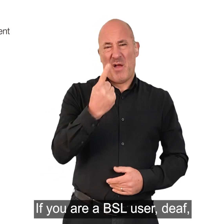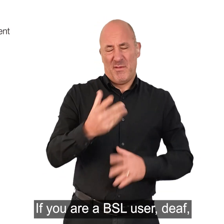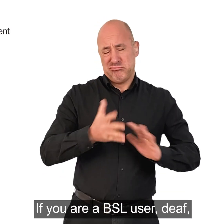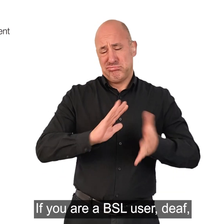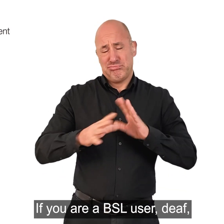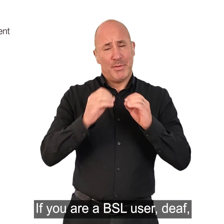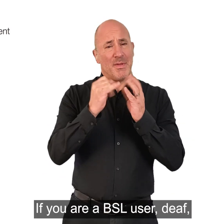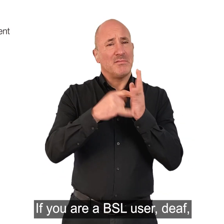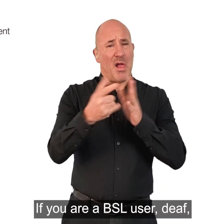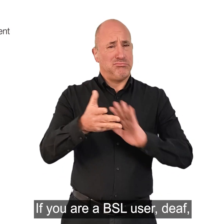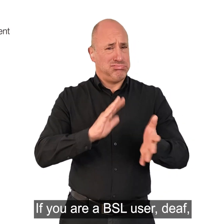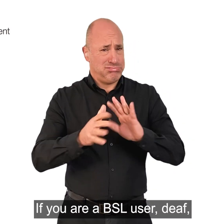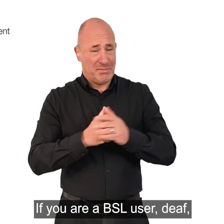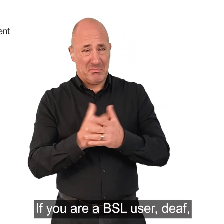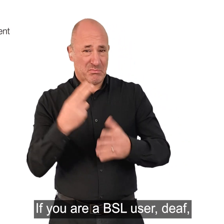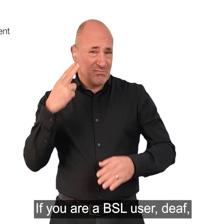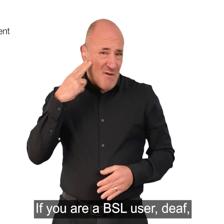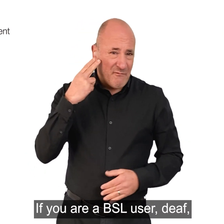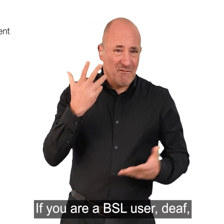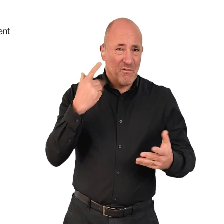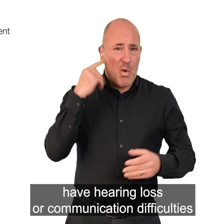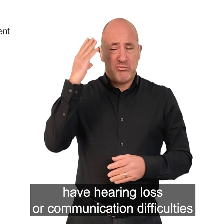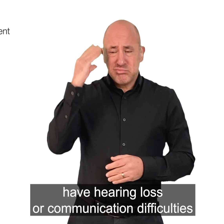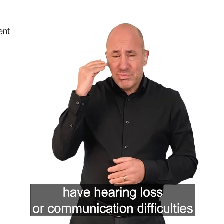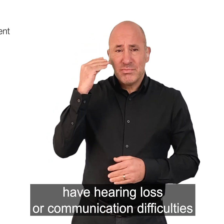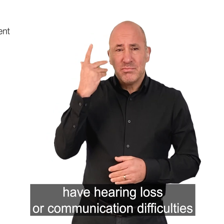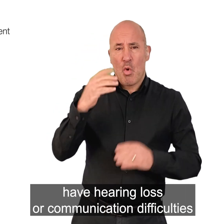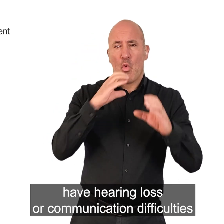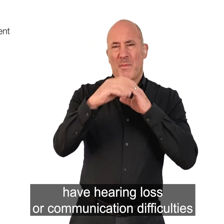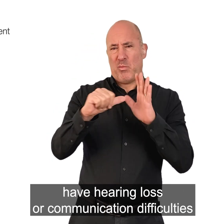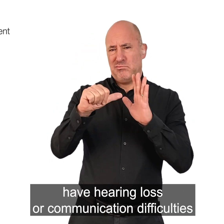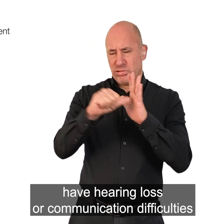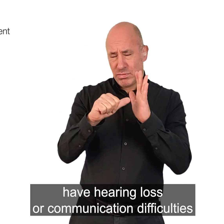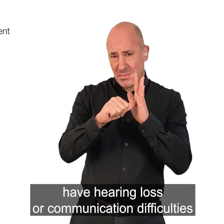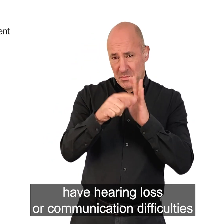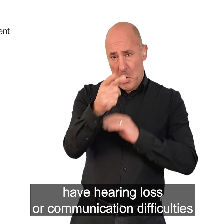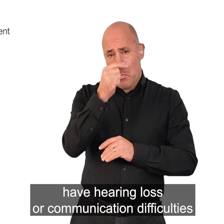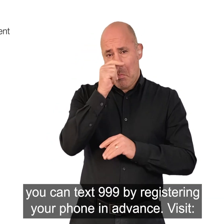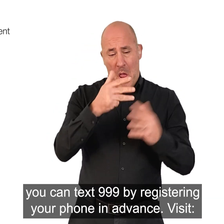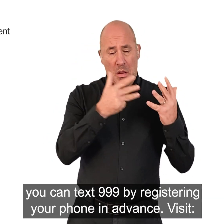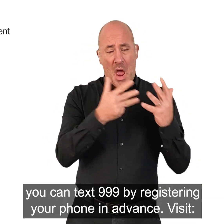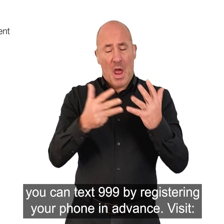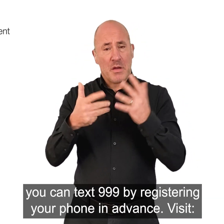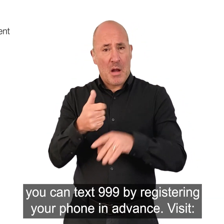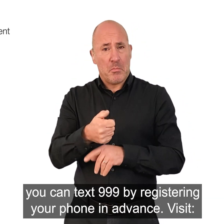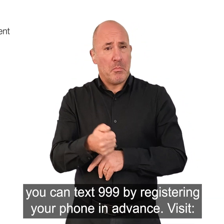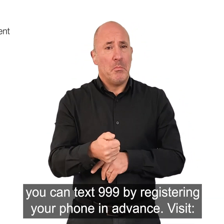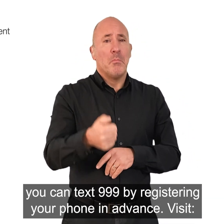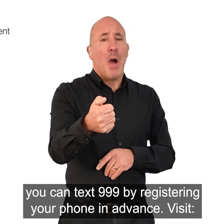If you are a BSL user, deaf, have hearing loss or communication difficulties, you can text 999